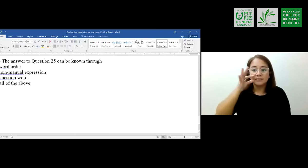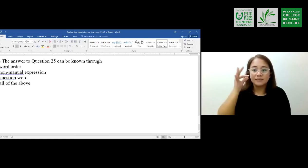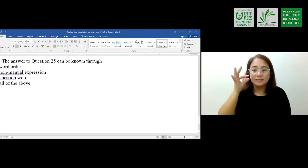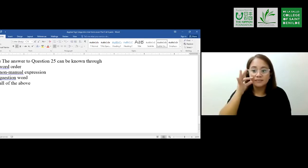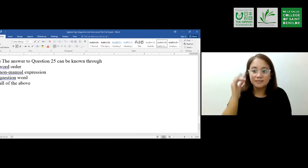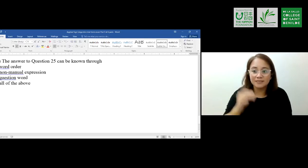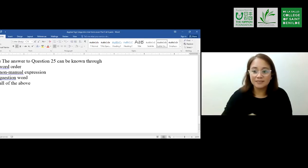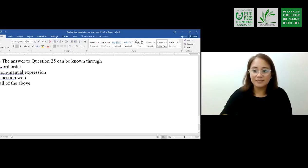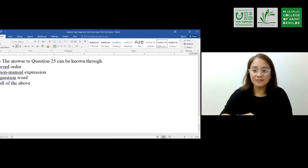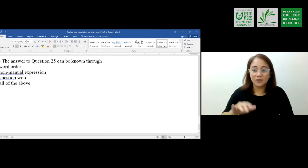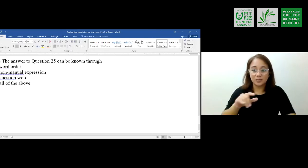Oops, I can't.